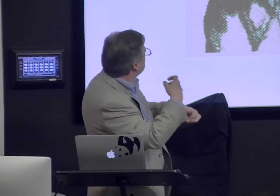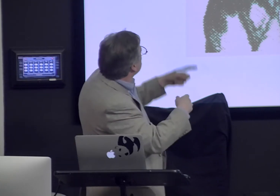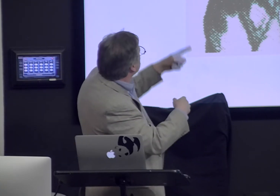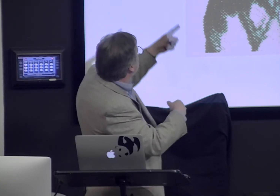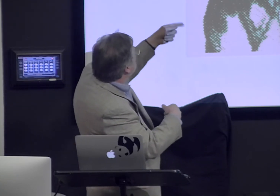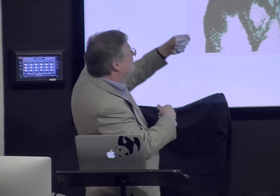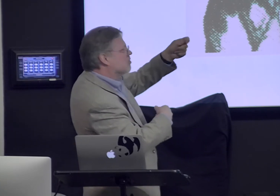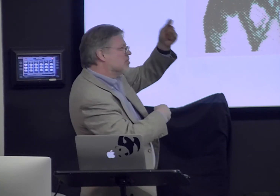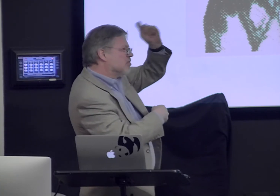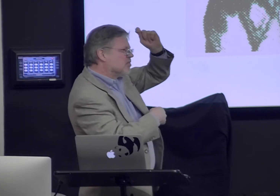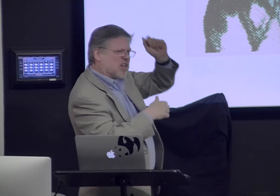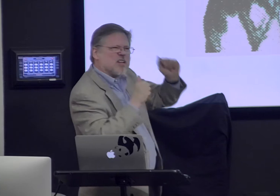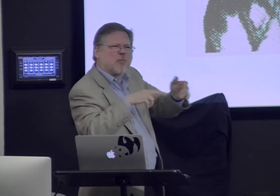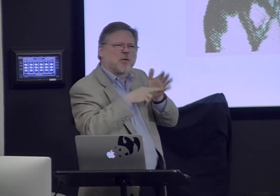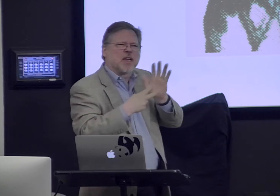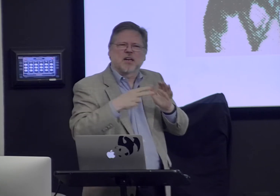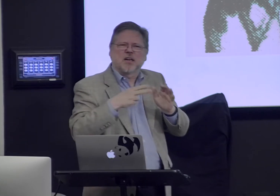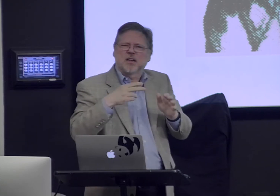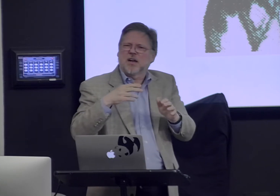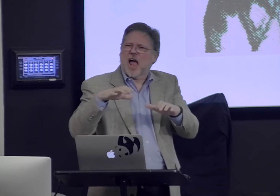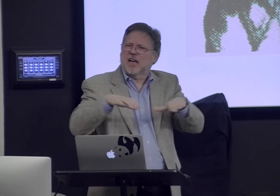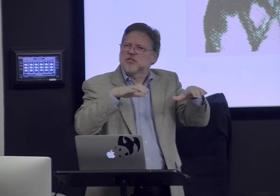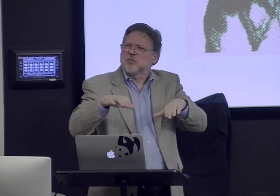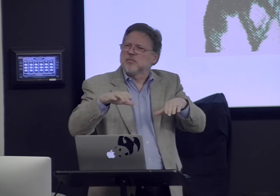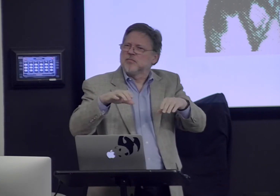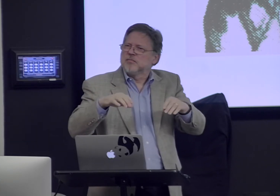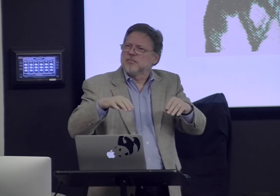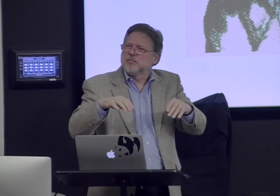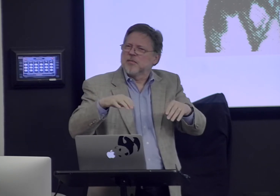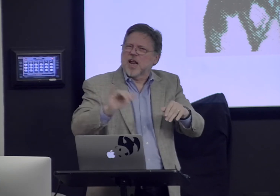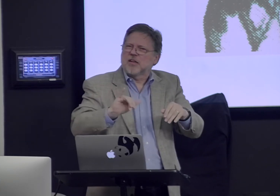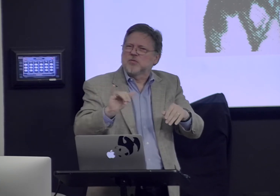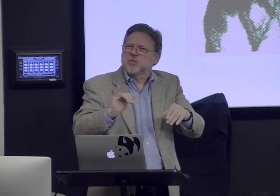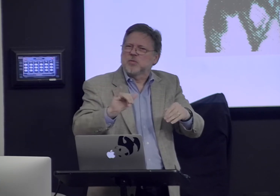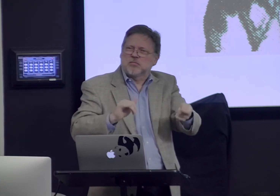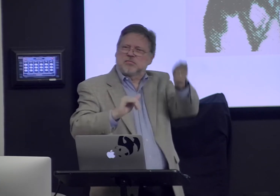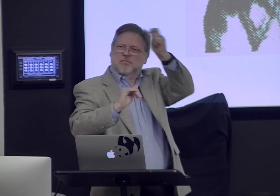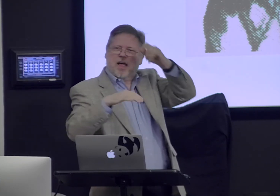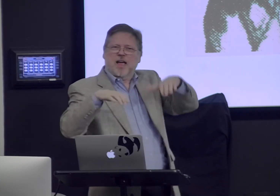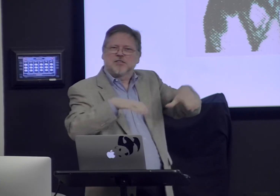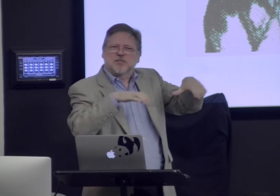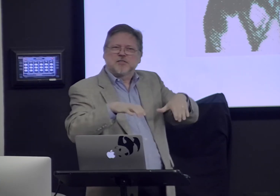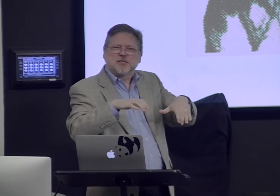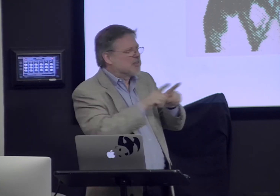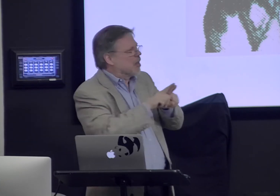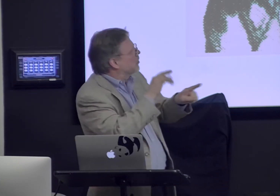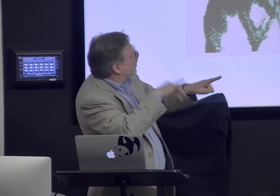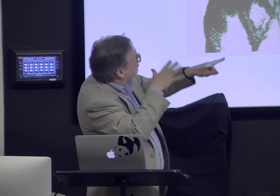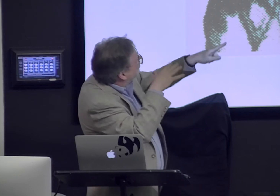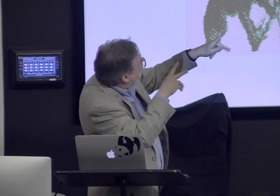So not only does it mean hat, it can also mean the action of donning a